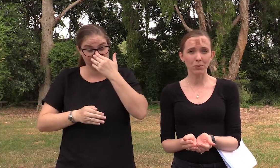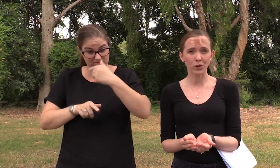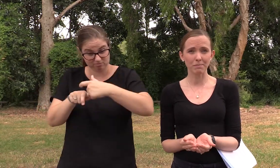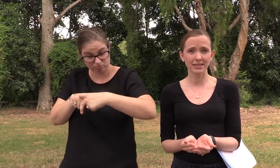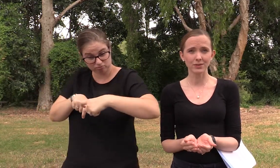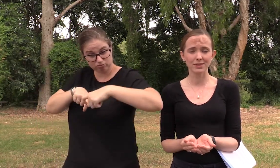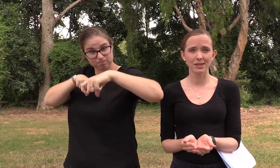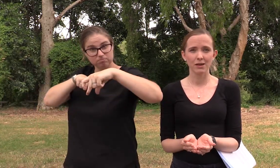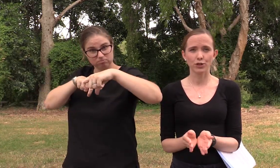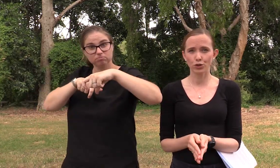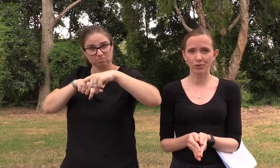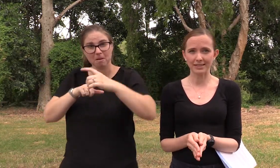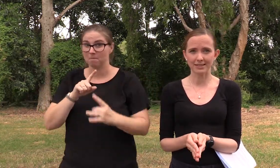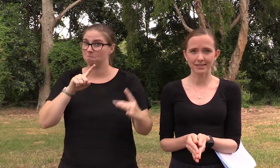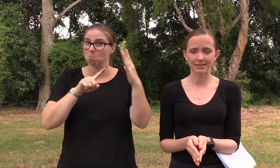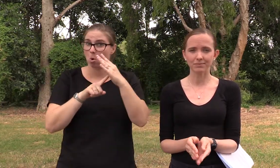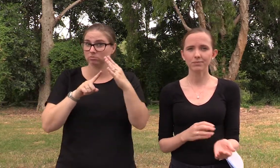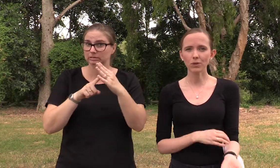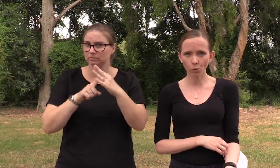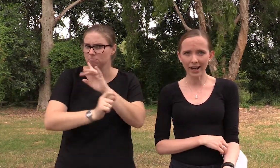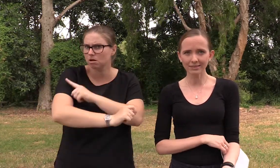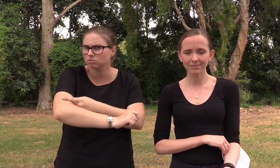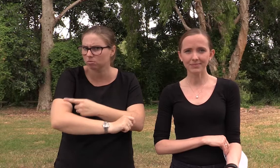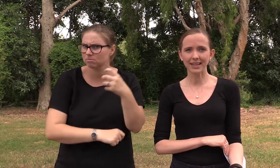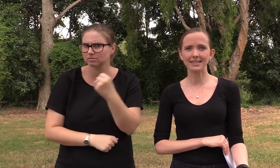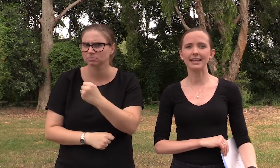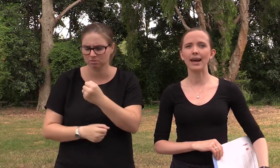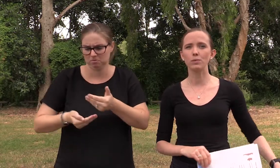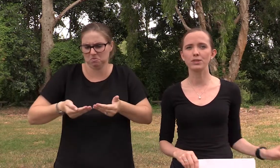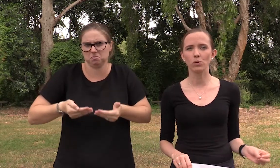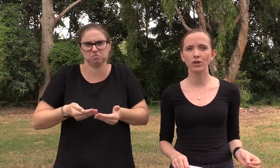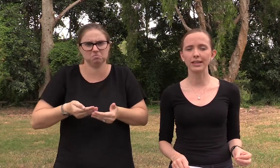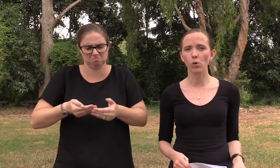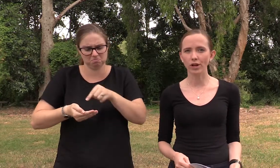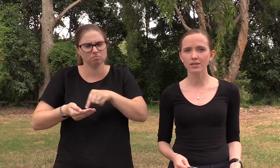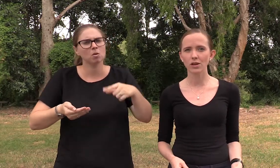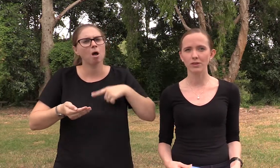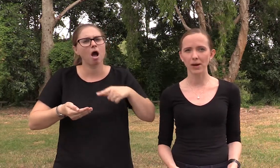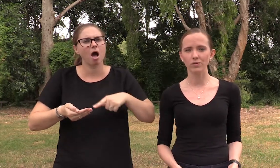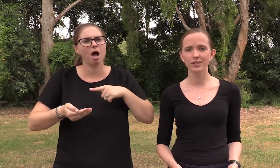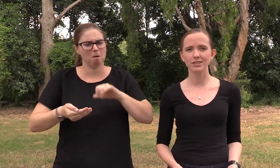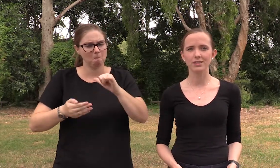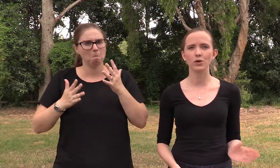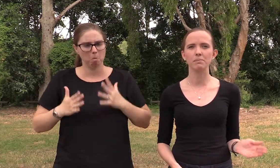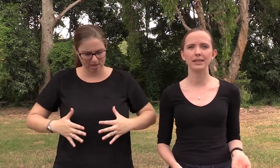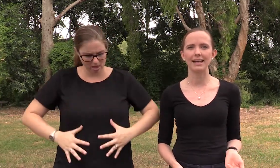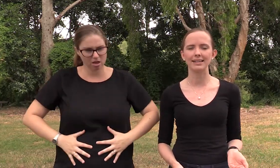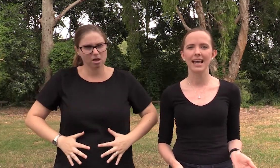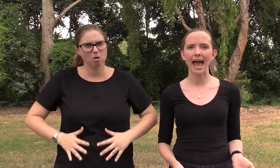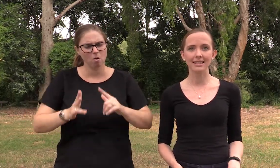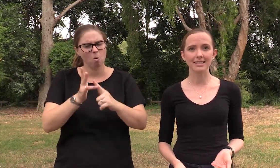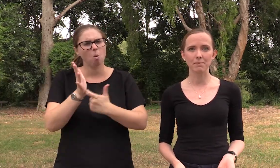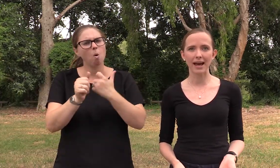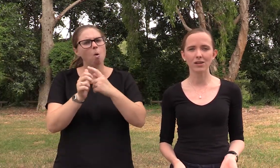really important muscles for two reasons. One is that they help support the organs of the pelvis, so the